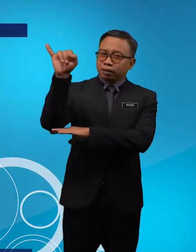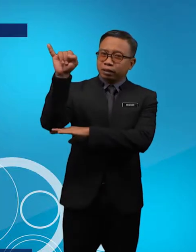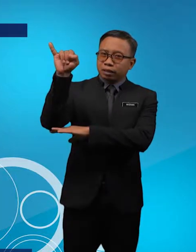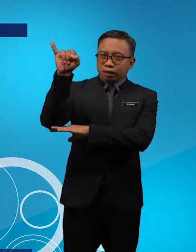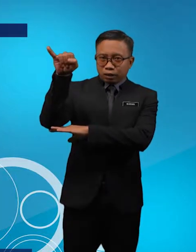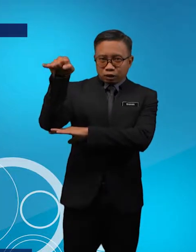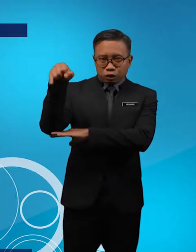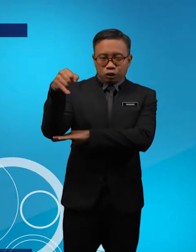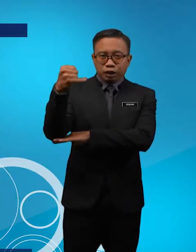J